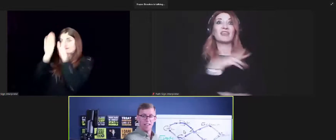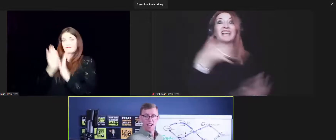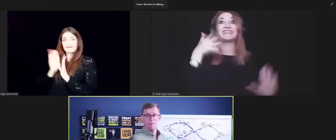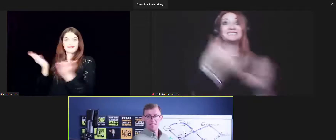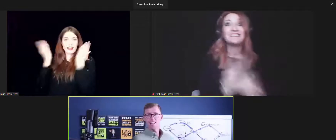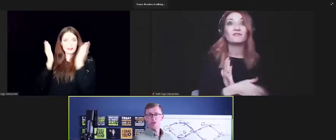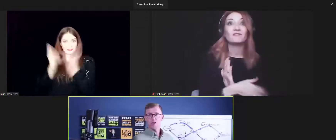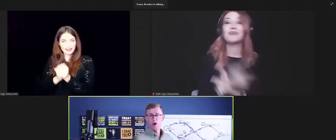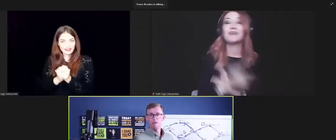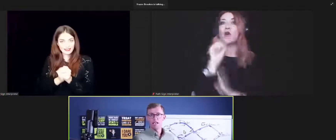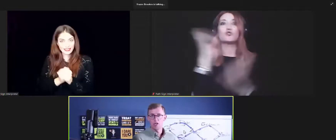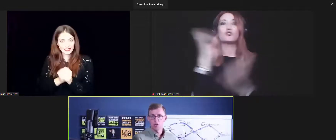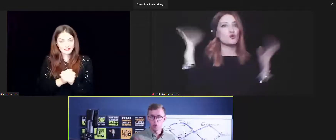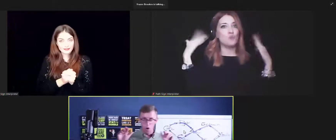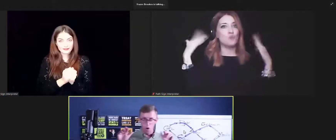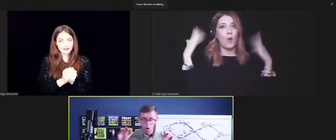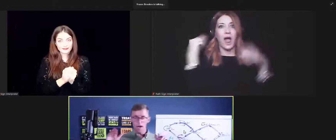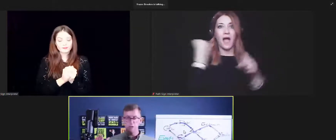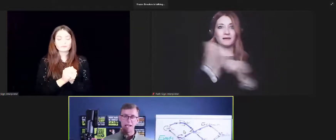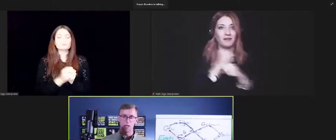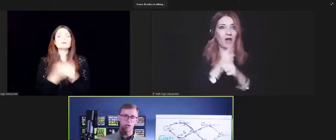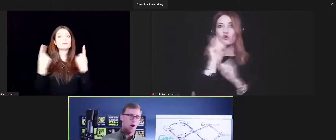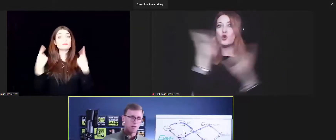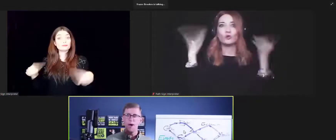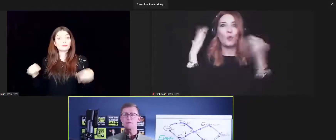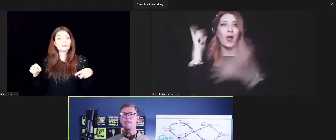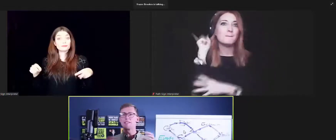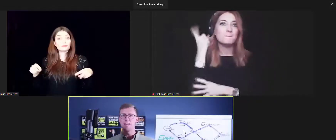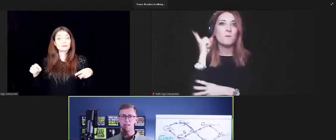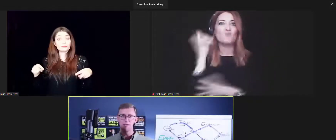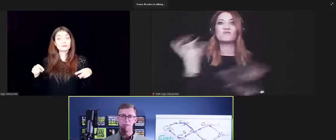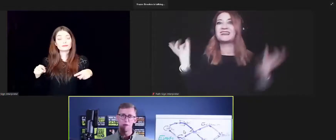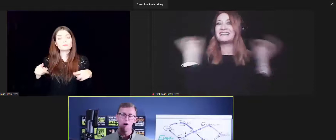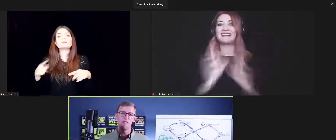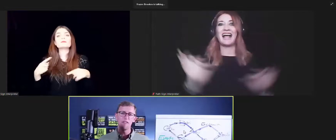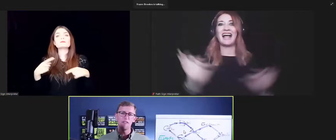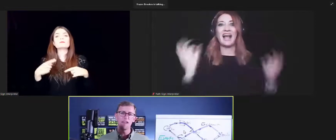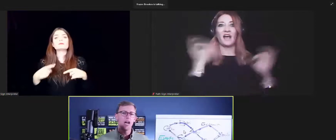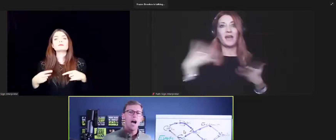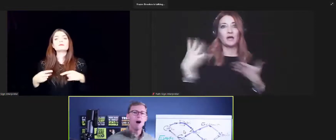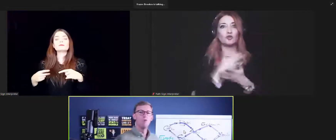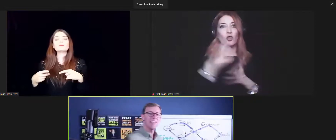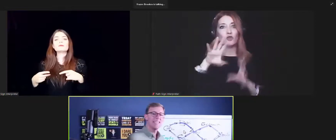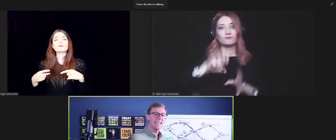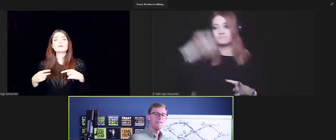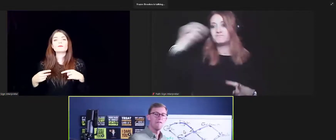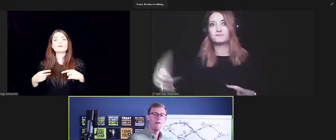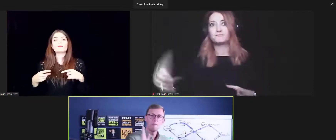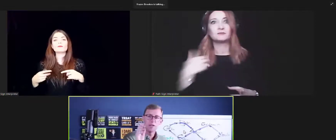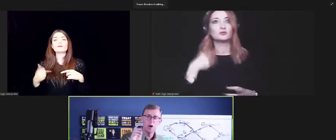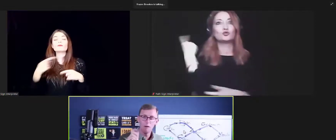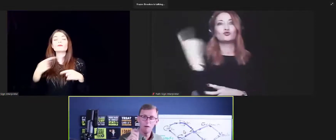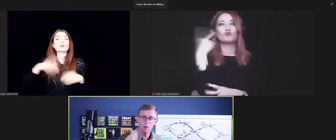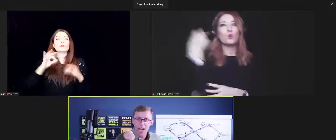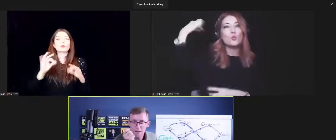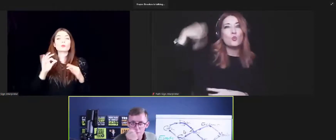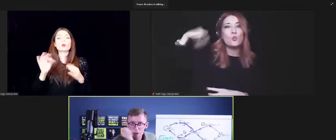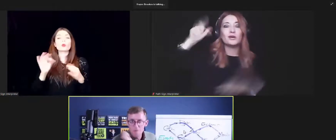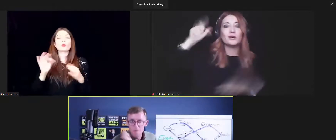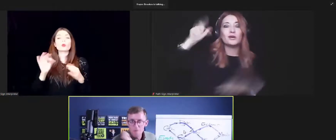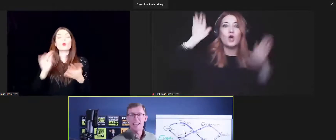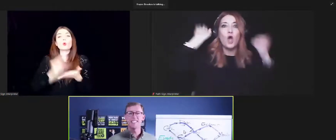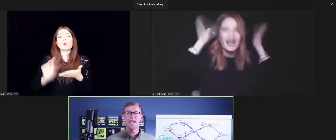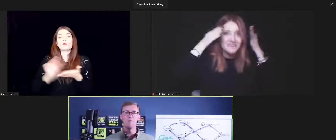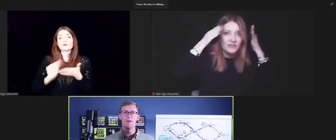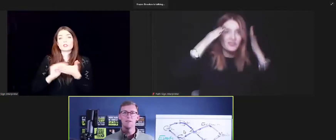of my dad's office or the workspace. It started with a workspace, then it grew into an office, ready for him to come outside and move it into